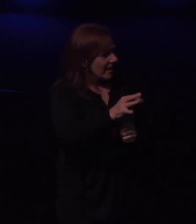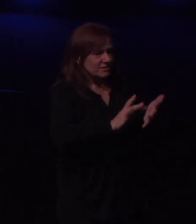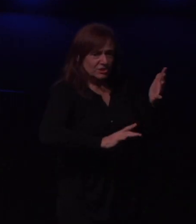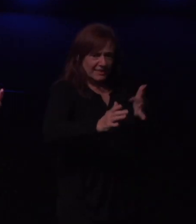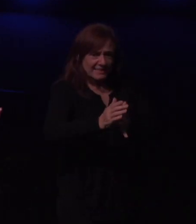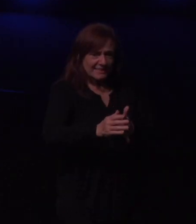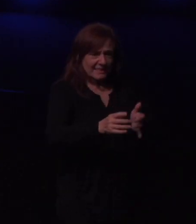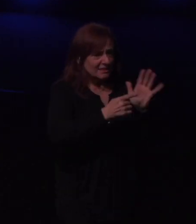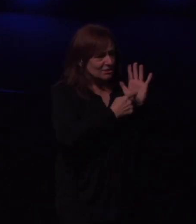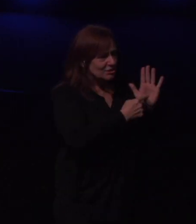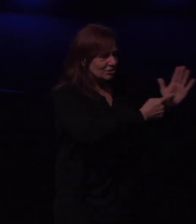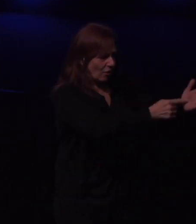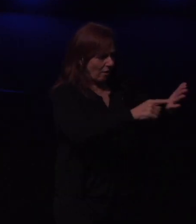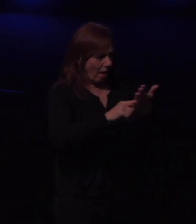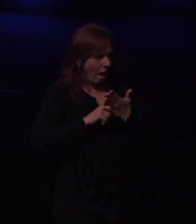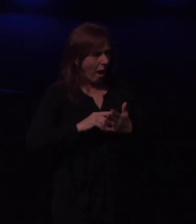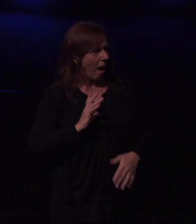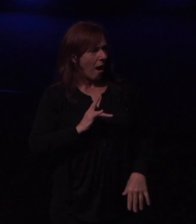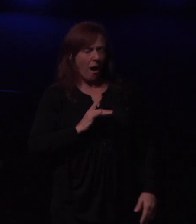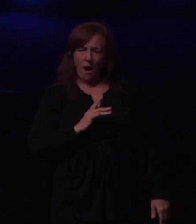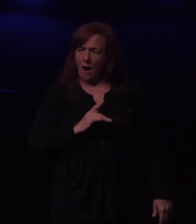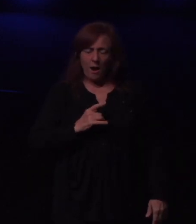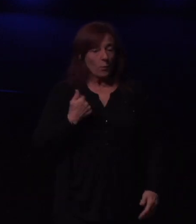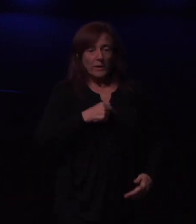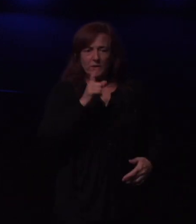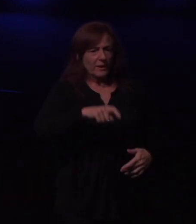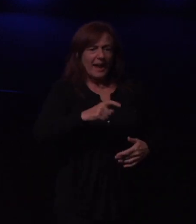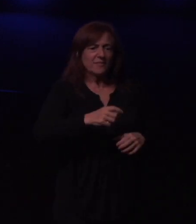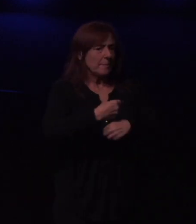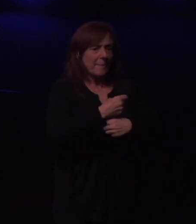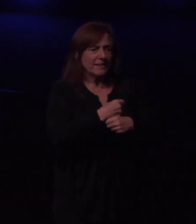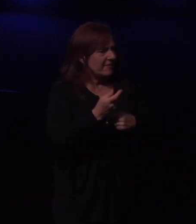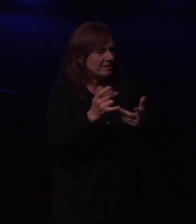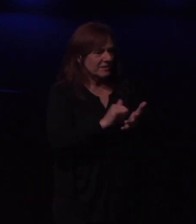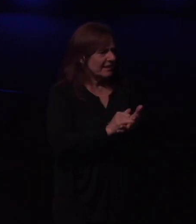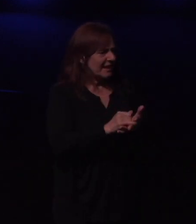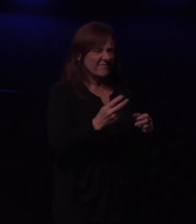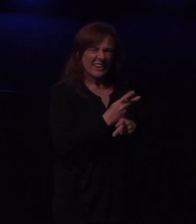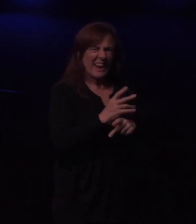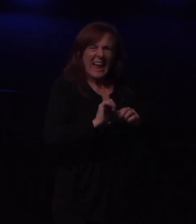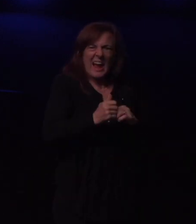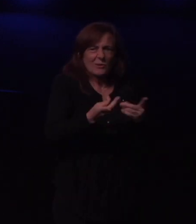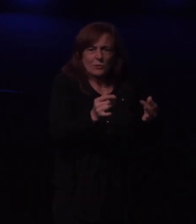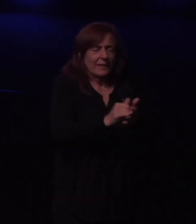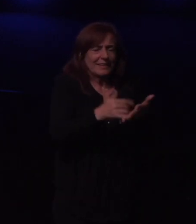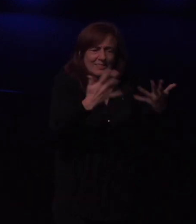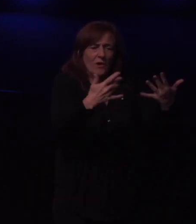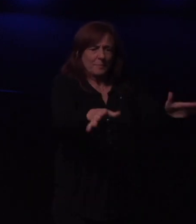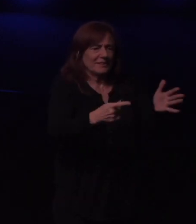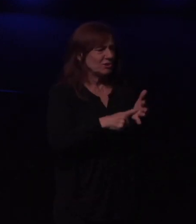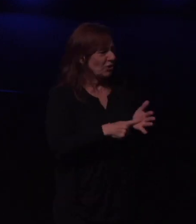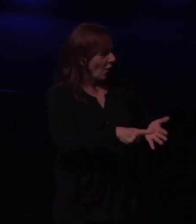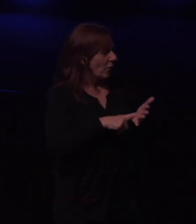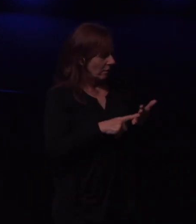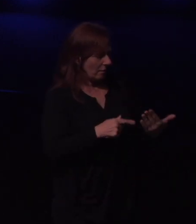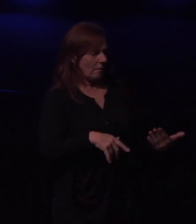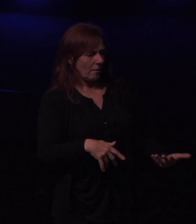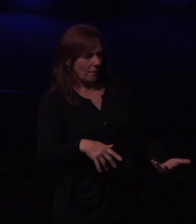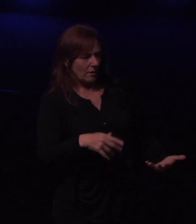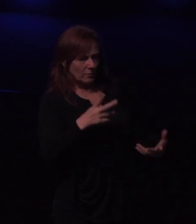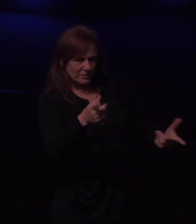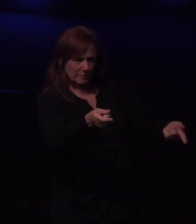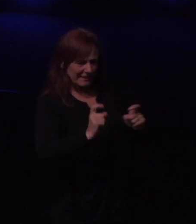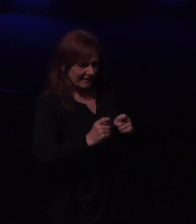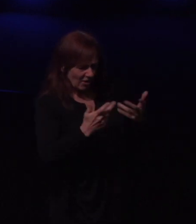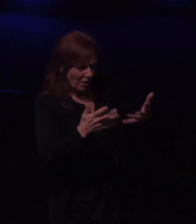has shown us. It's not something that we have to manufacture or figure out how to do. It's already been shown to us. It's already been